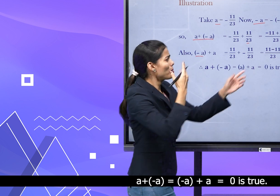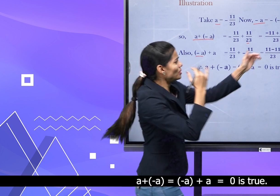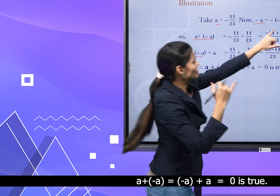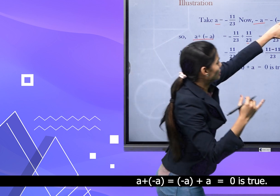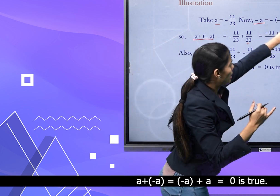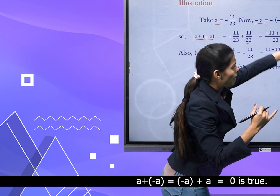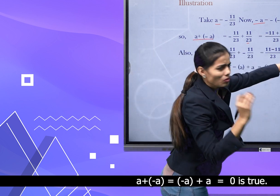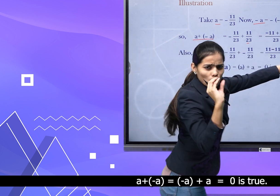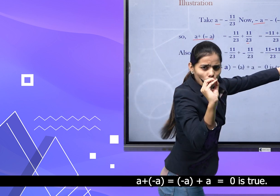true.